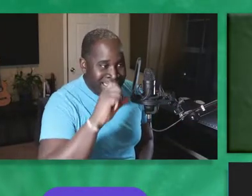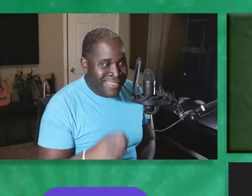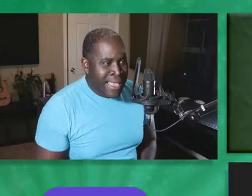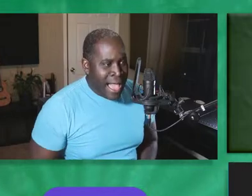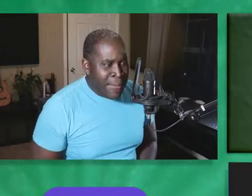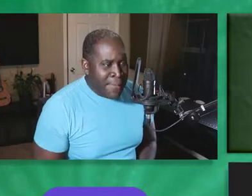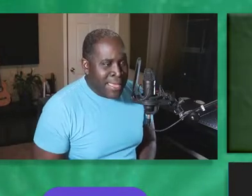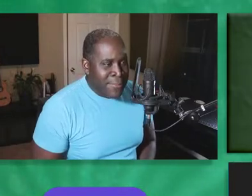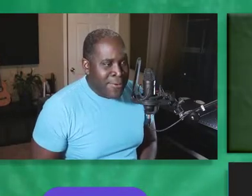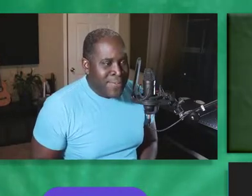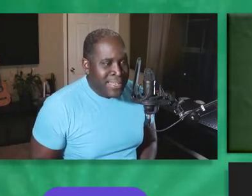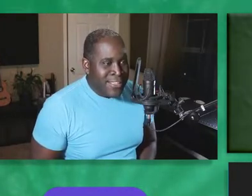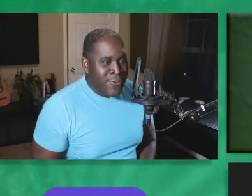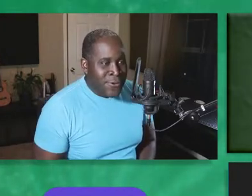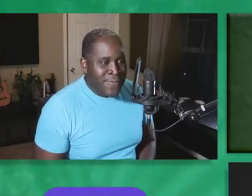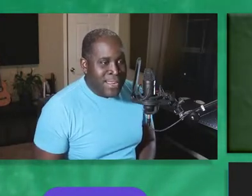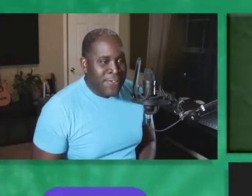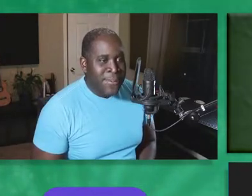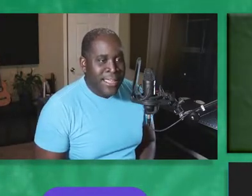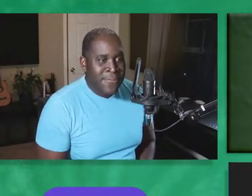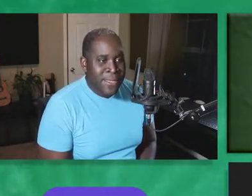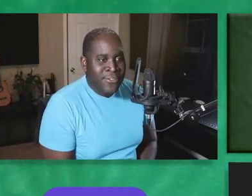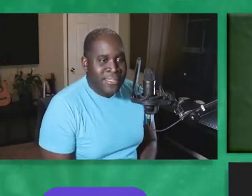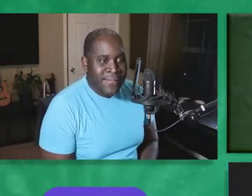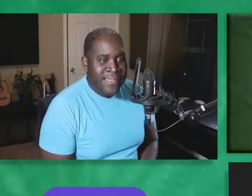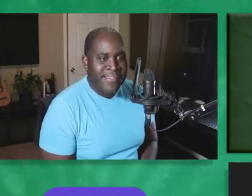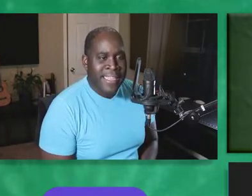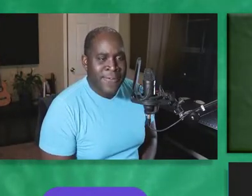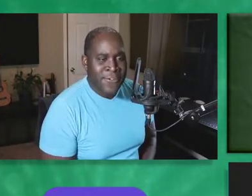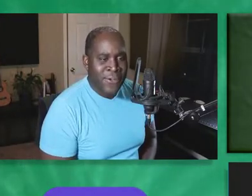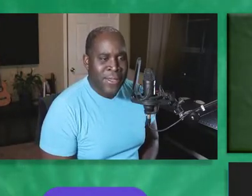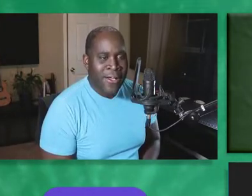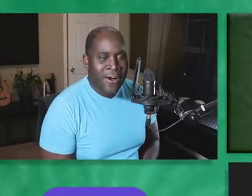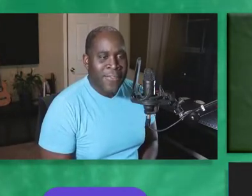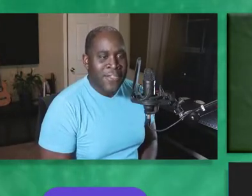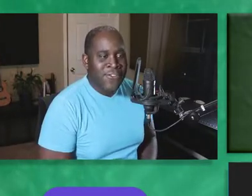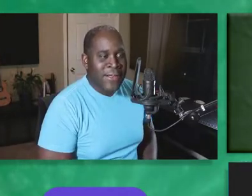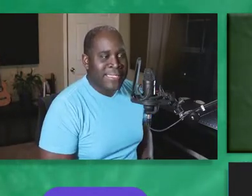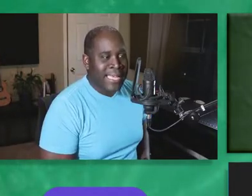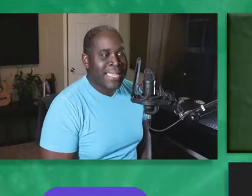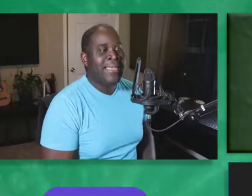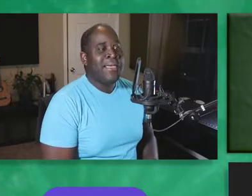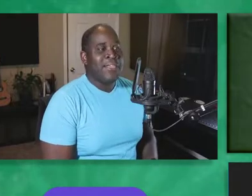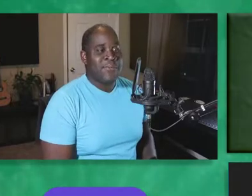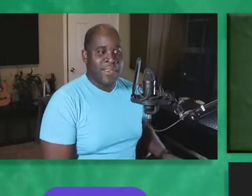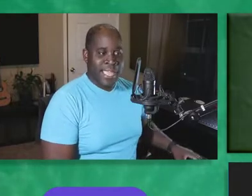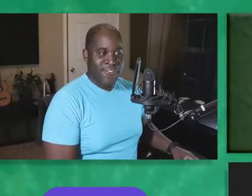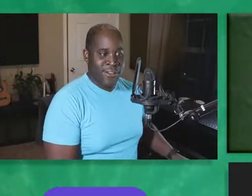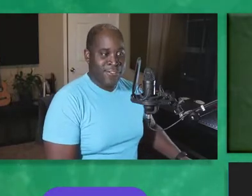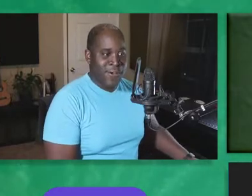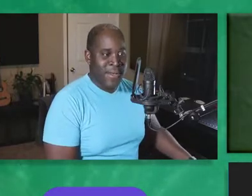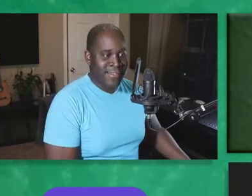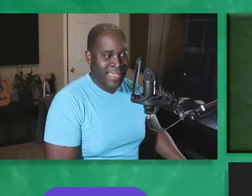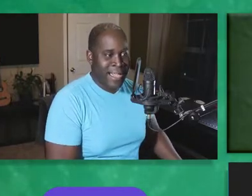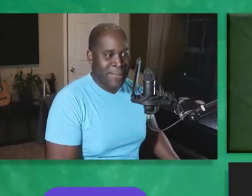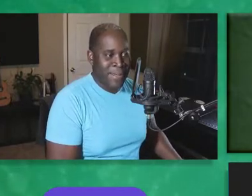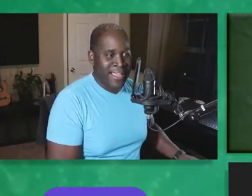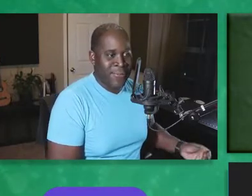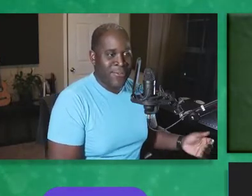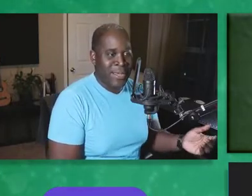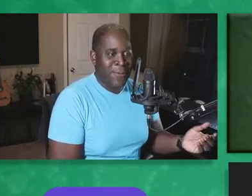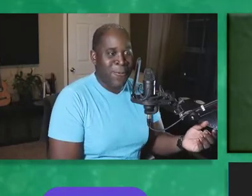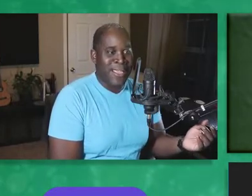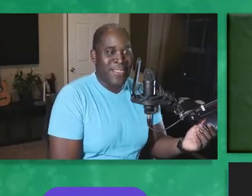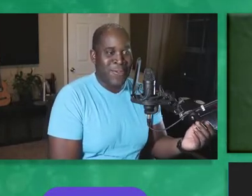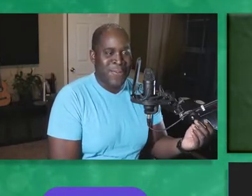Matt says, I might be the perfect niche for your videos, but I especially love these. Thank you for sharing all that you share, Ty. Communication is always a